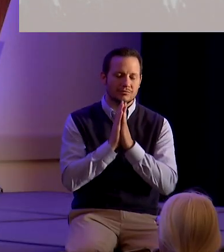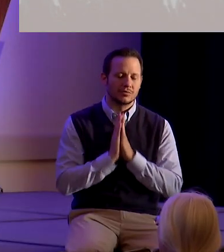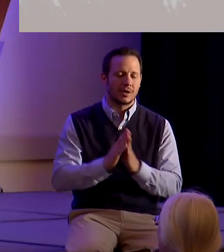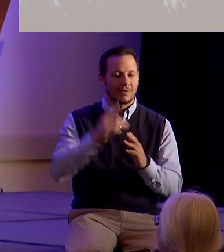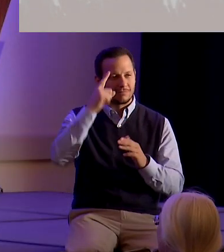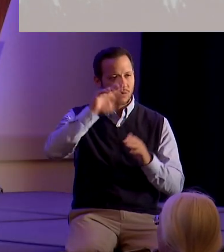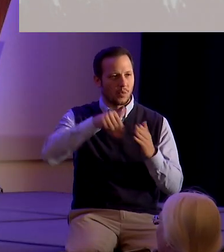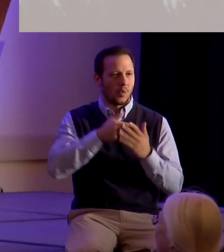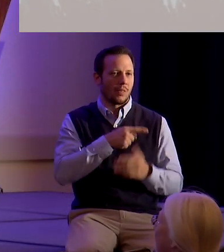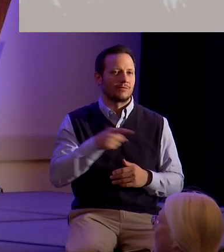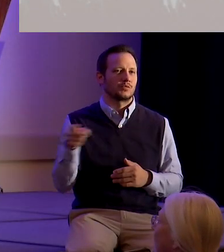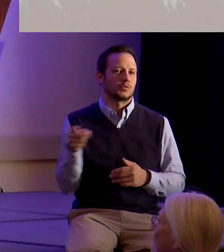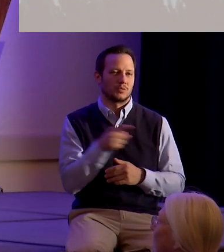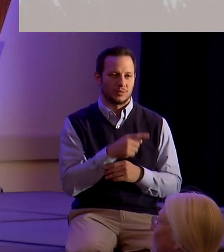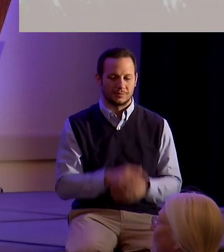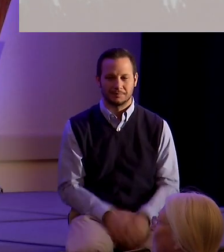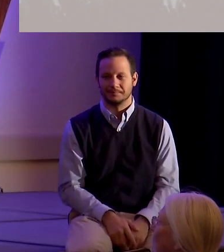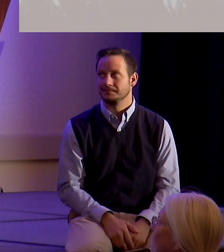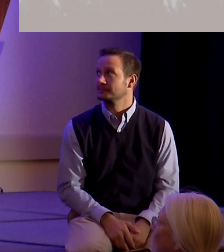work well either.